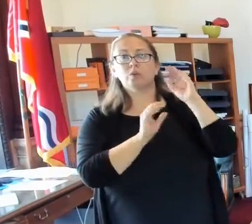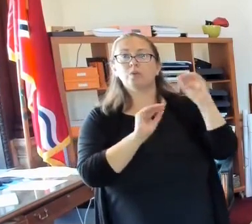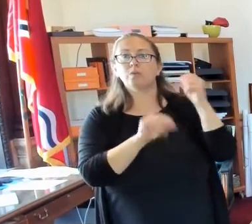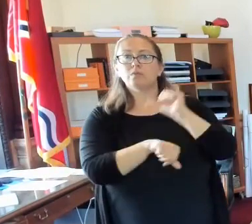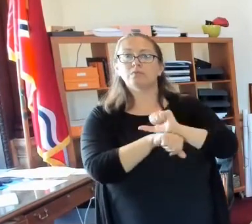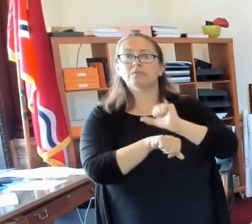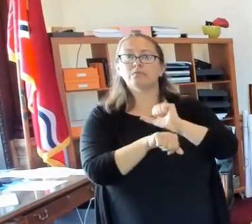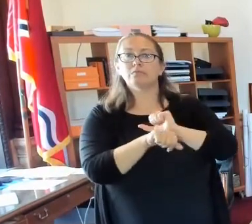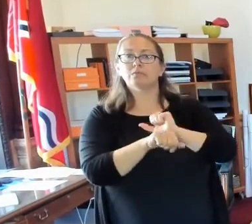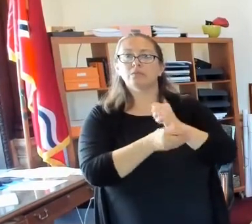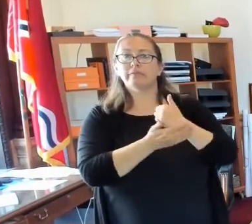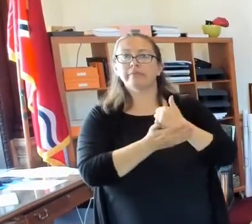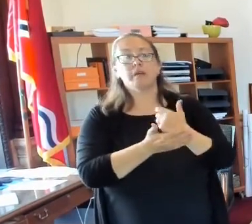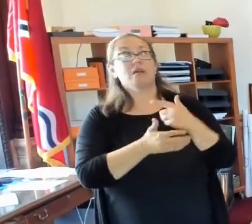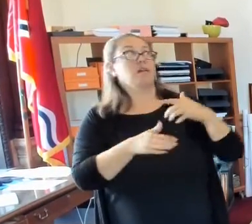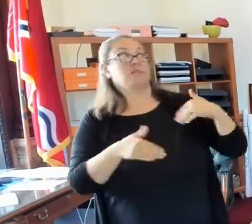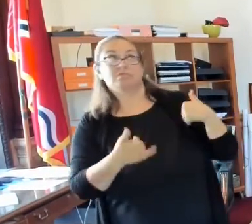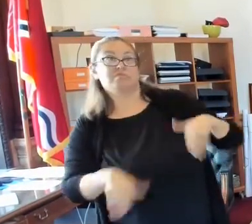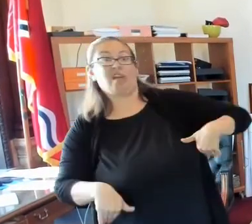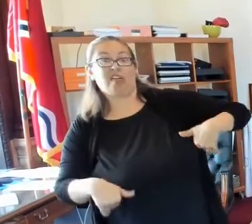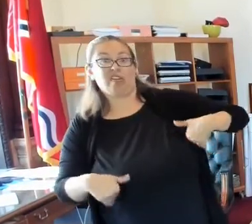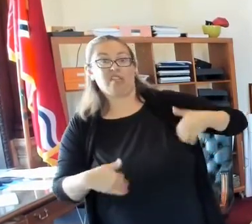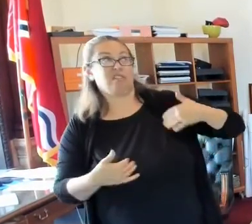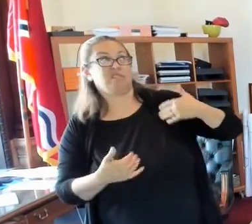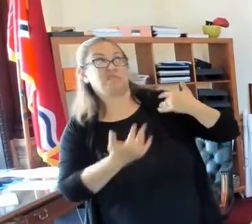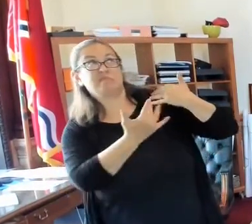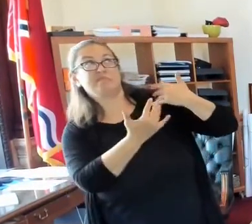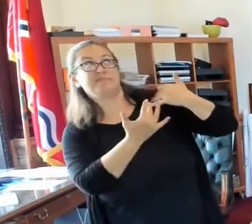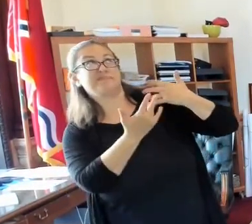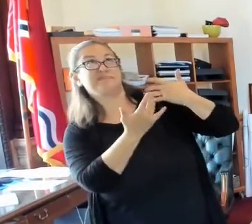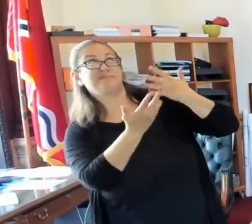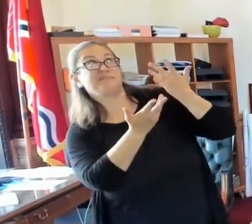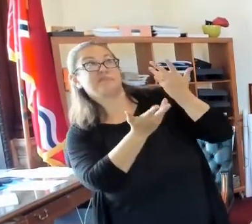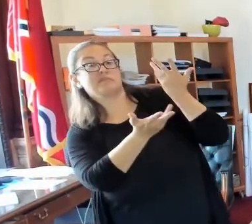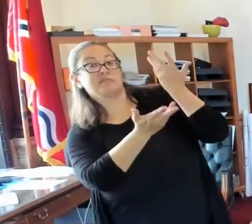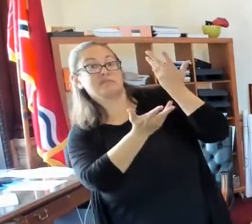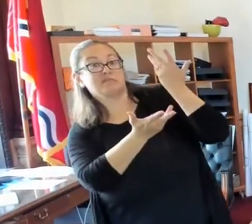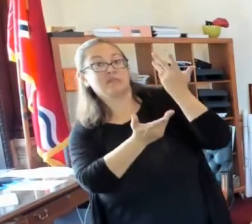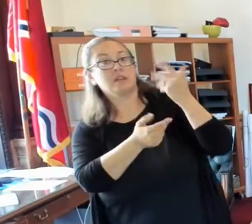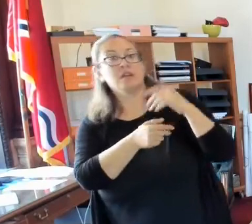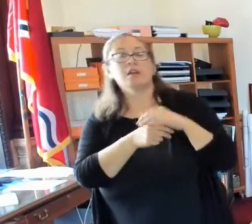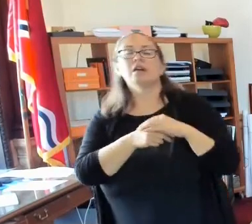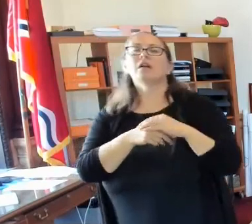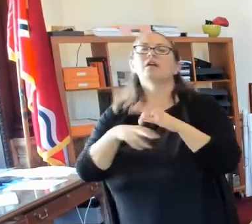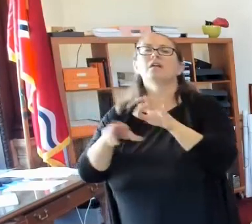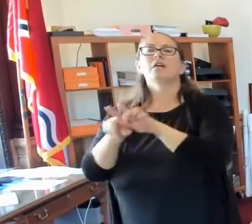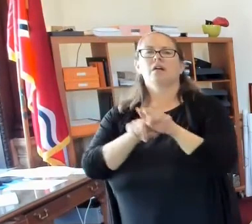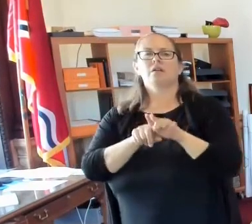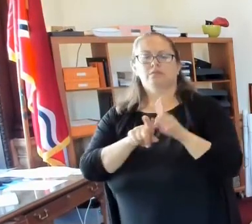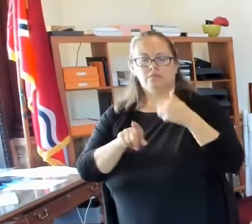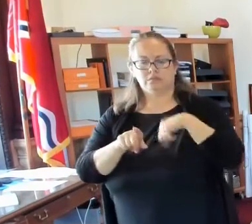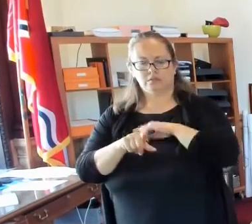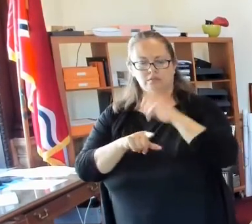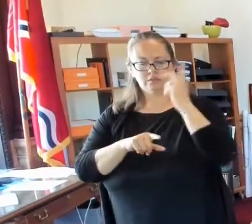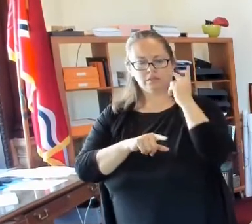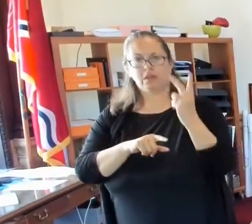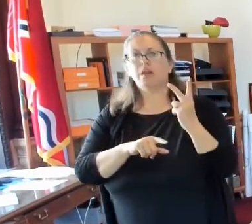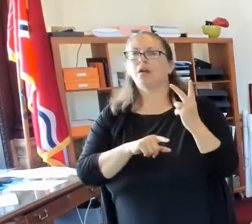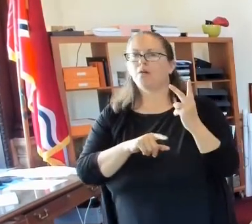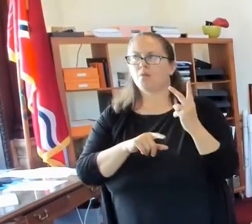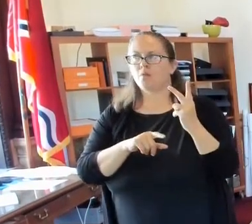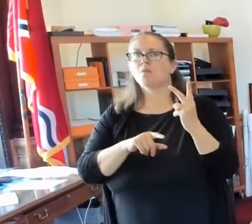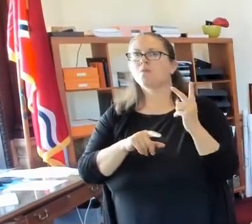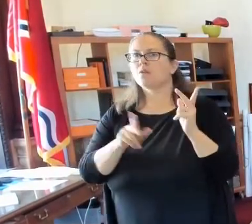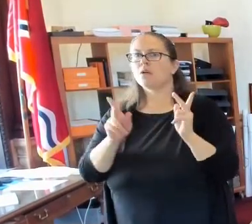which has not happened yet. And We are also beginning to see more and more people be laid off.